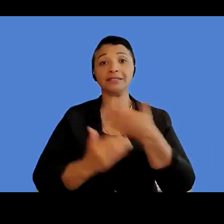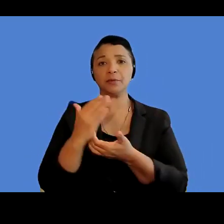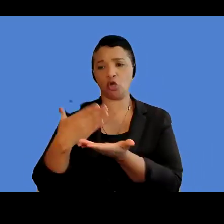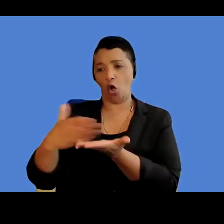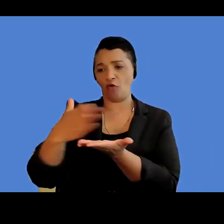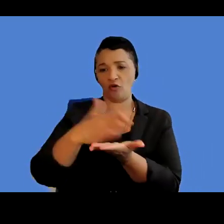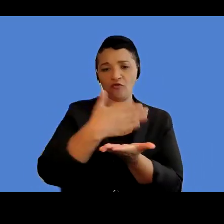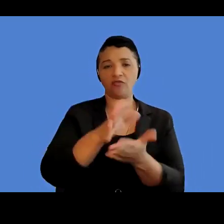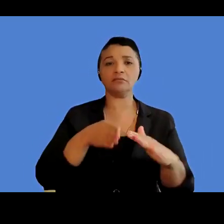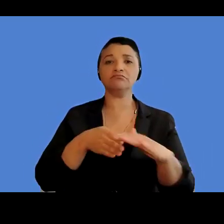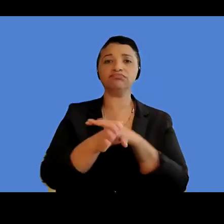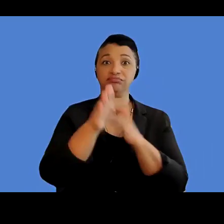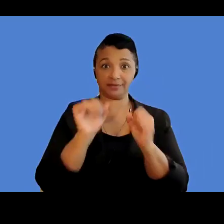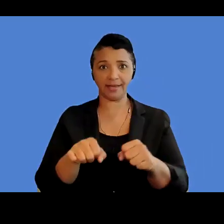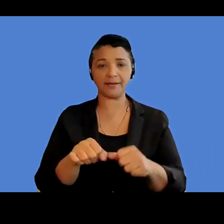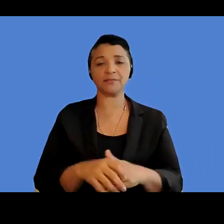disabilities.